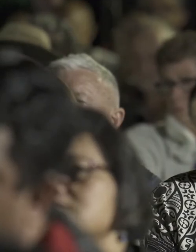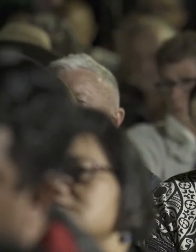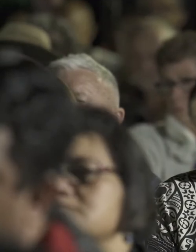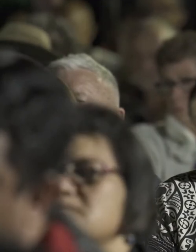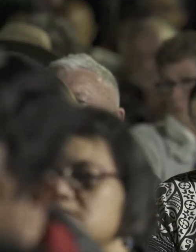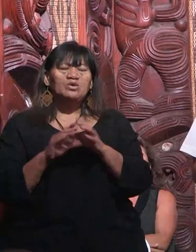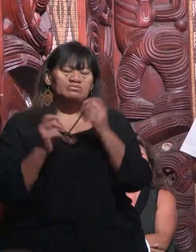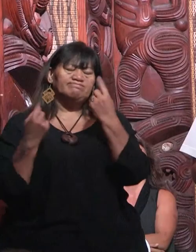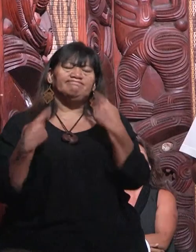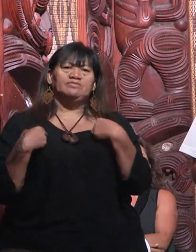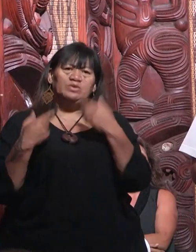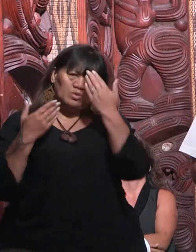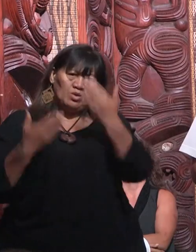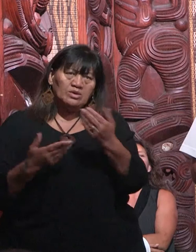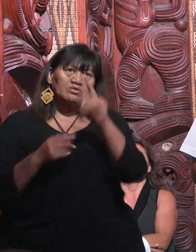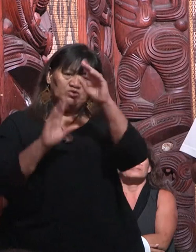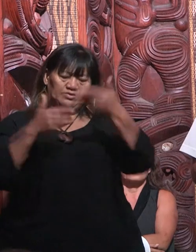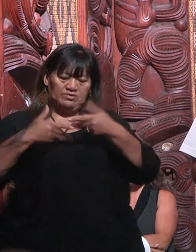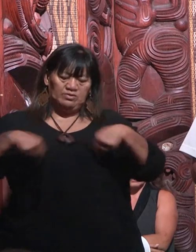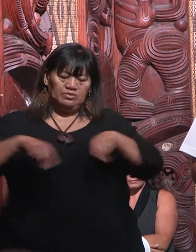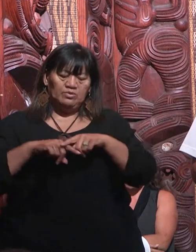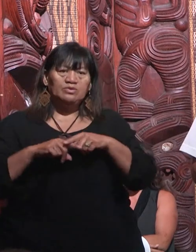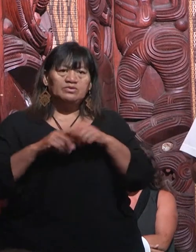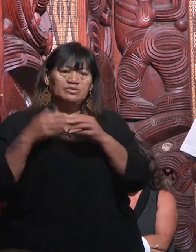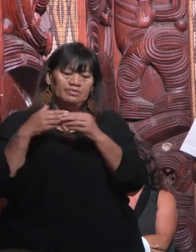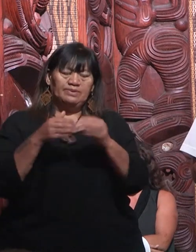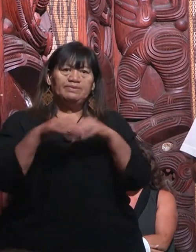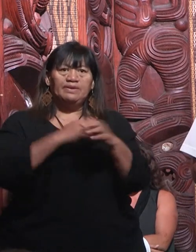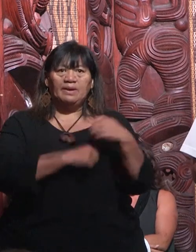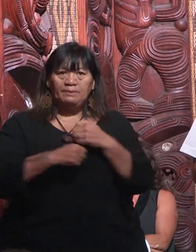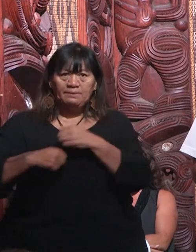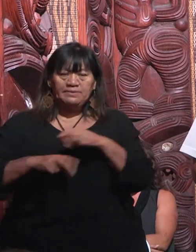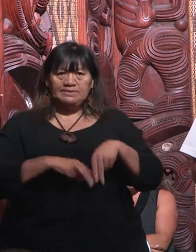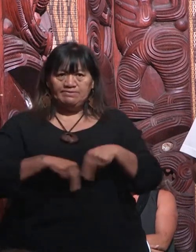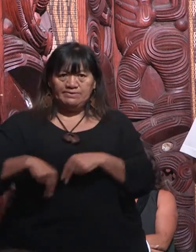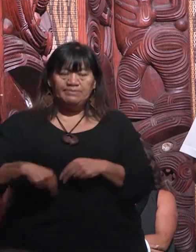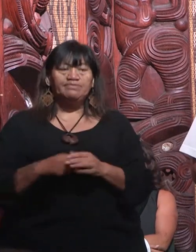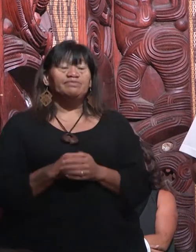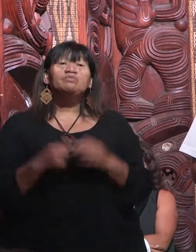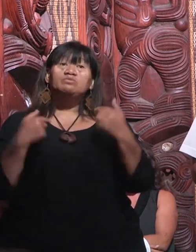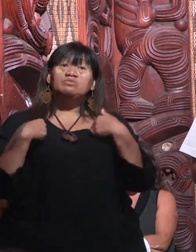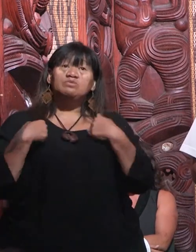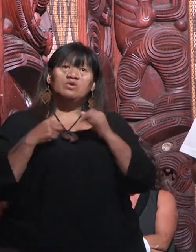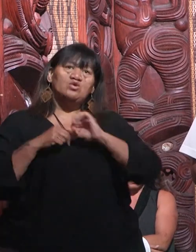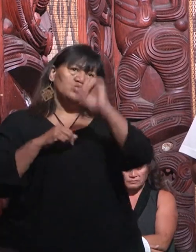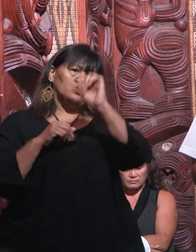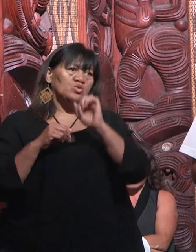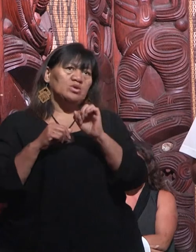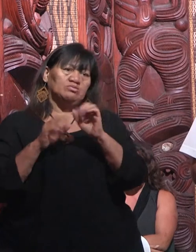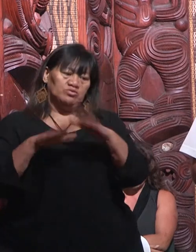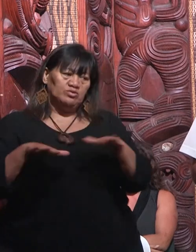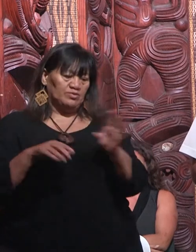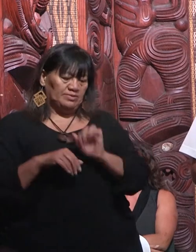honore I hō mai e koe. Ara ko te mahi hei pōnanga ki te whenua